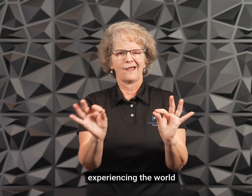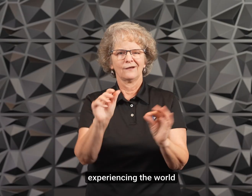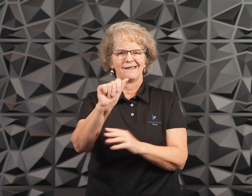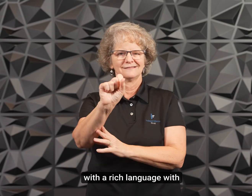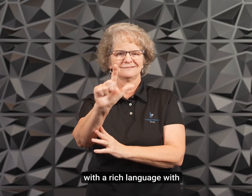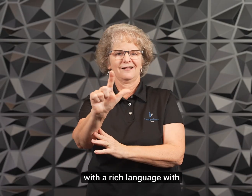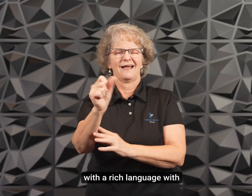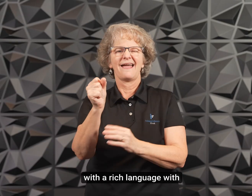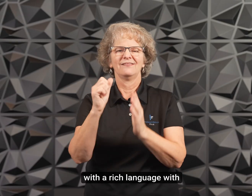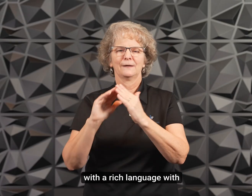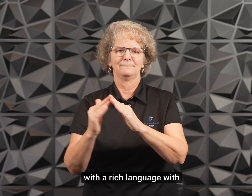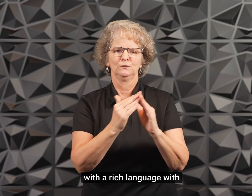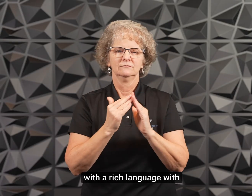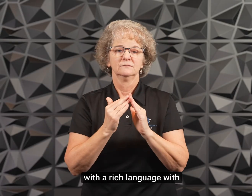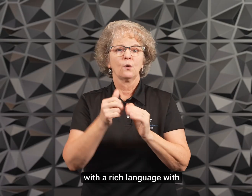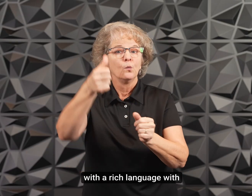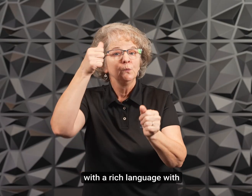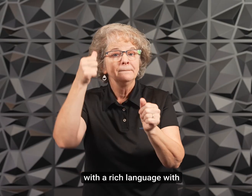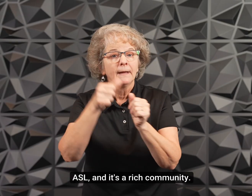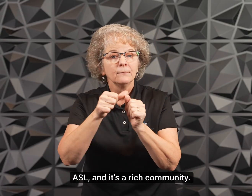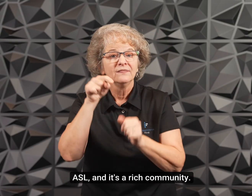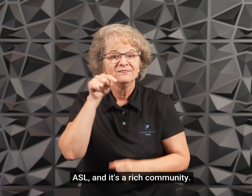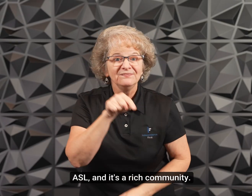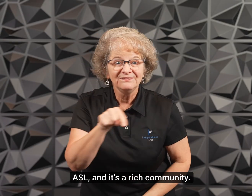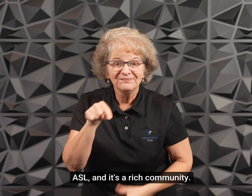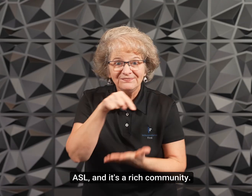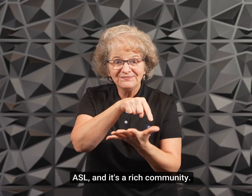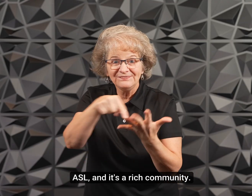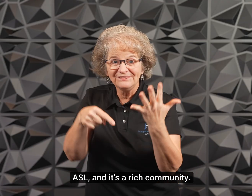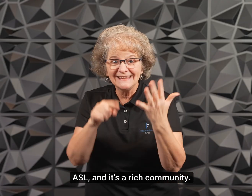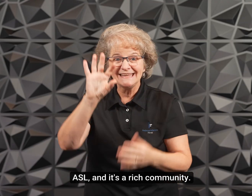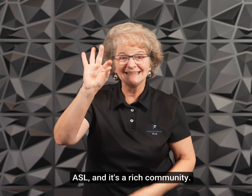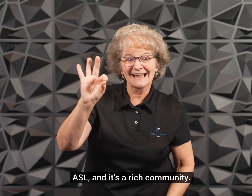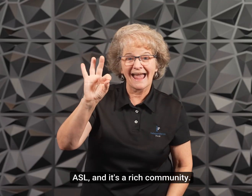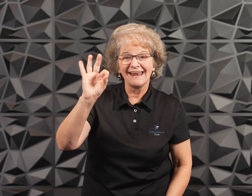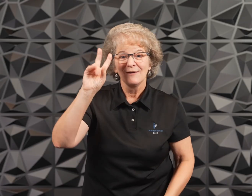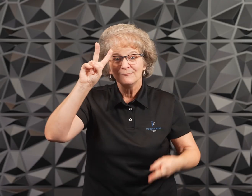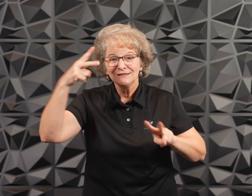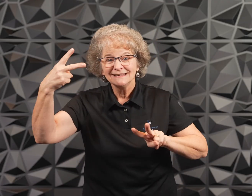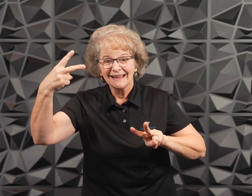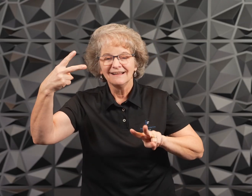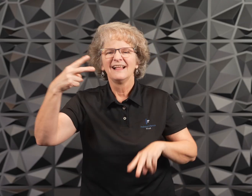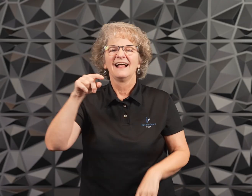world with a rich language with ASL, and it's a rich community.